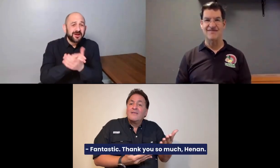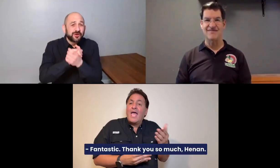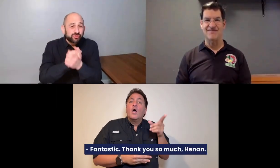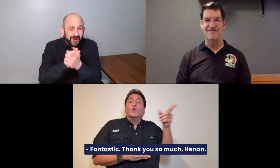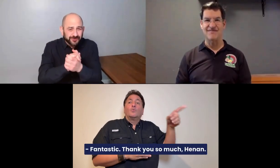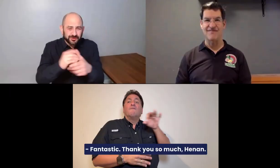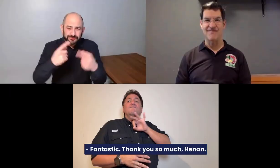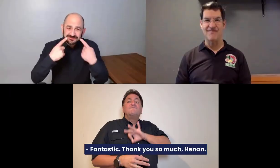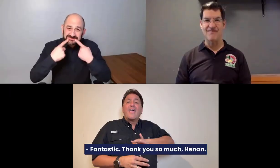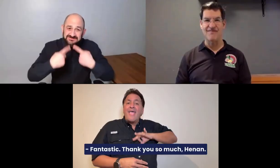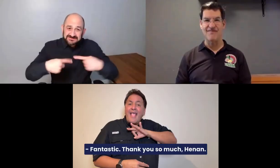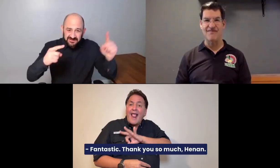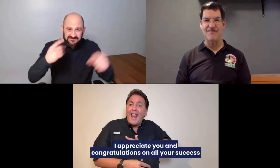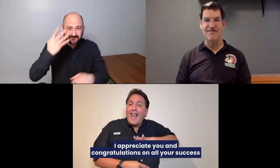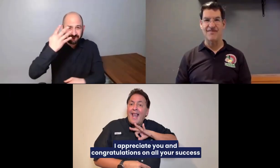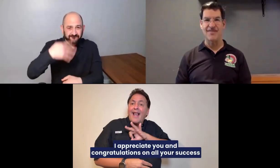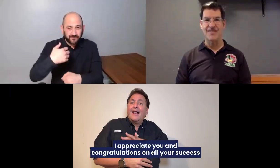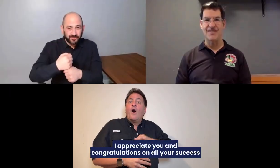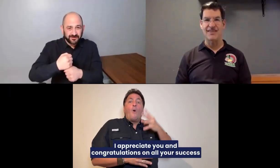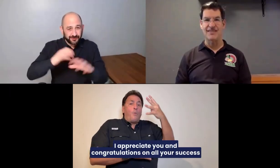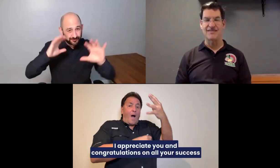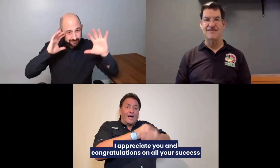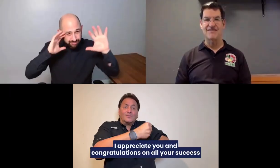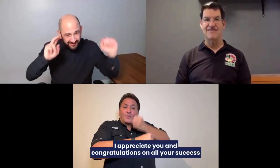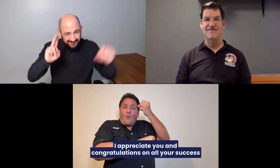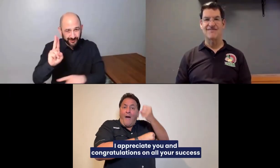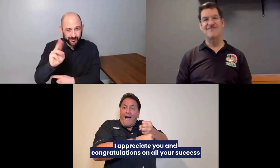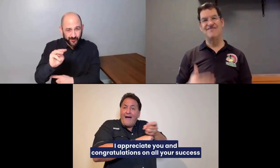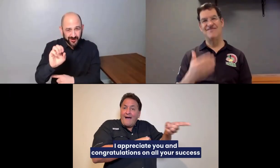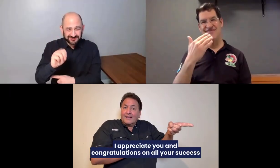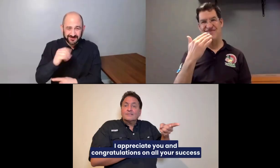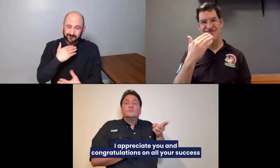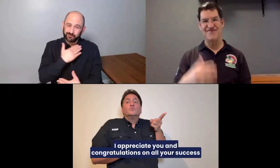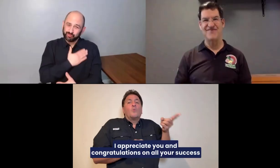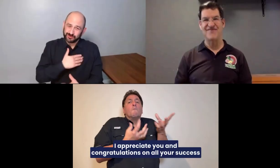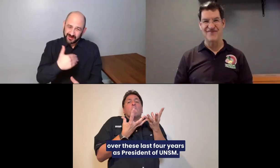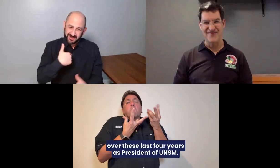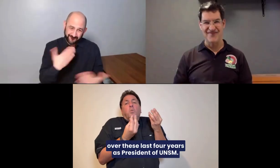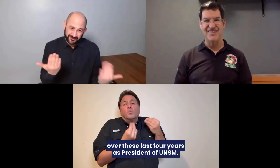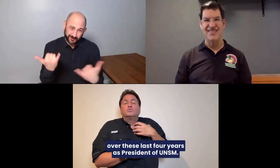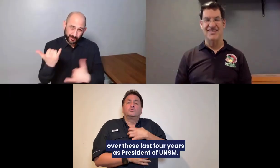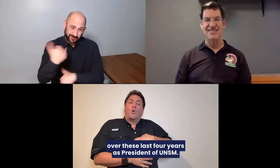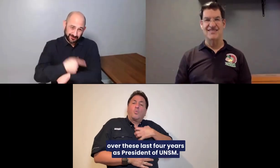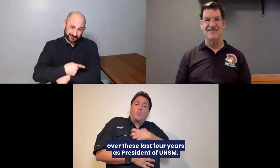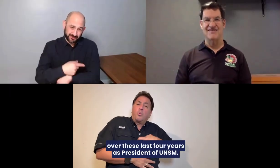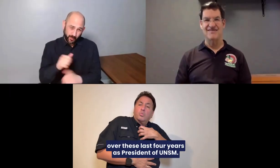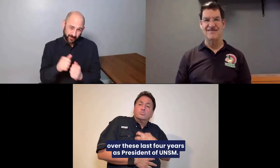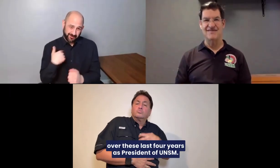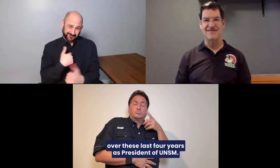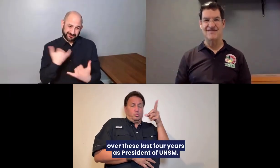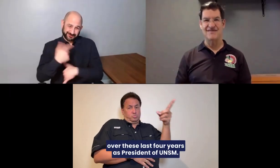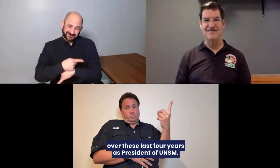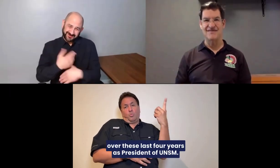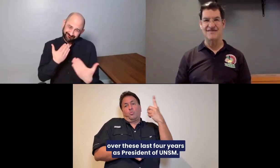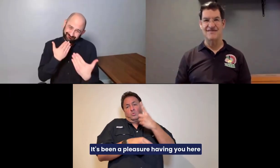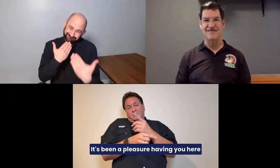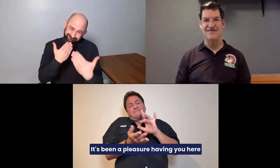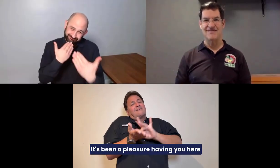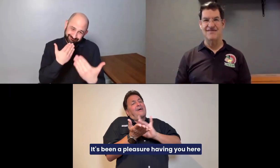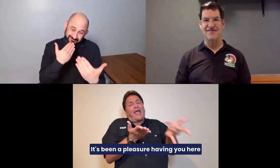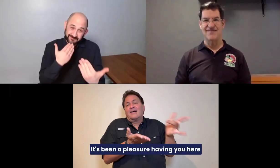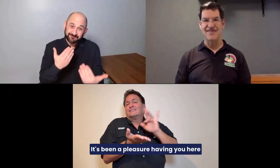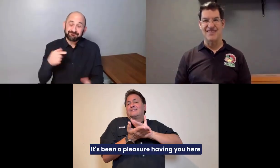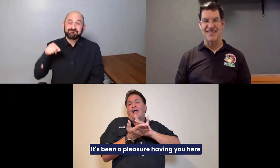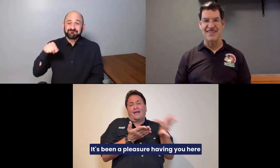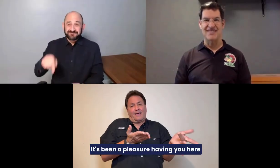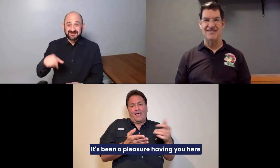Fantastic. Thank you so much, Hernan. I appreciate you and congratulations on all your success over these last 4 years as president of UNSM. It's been a